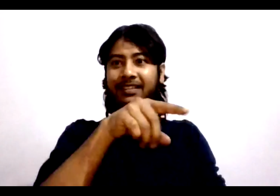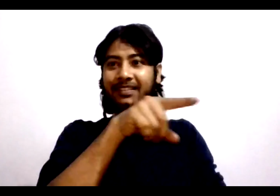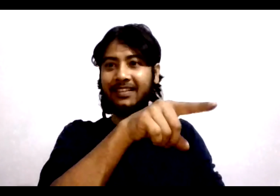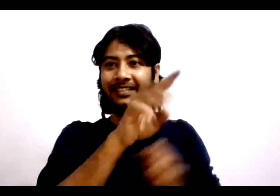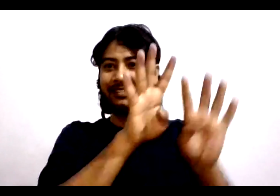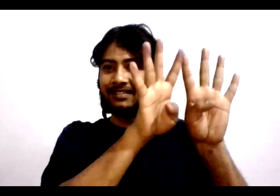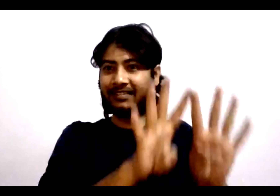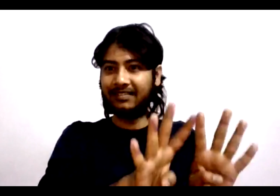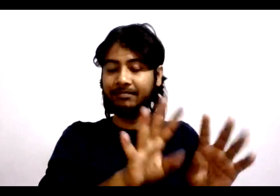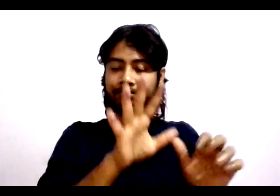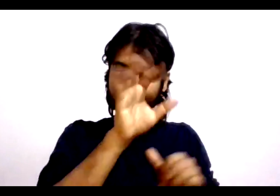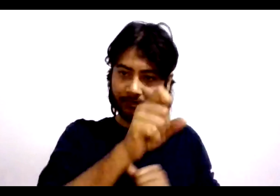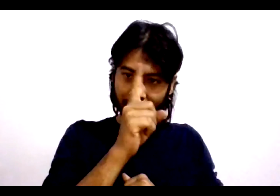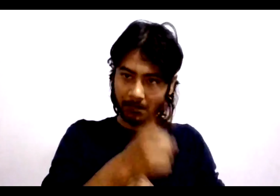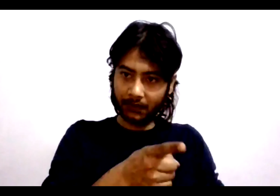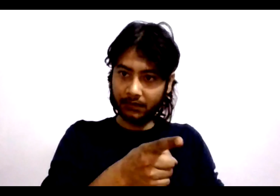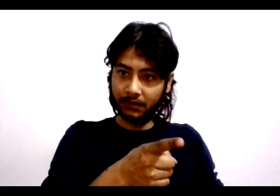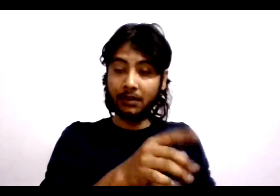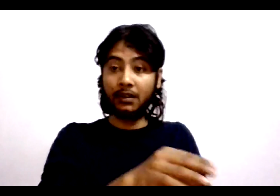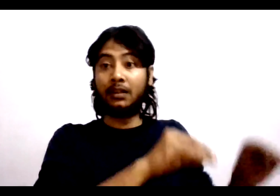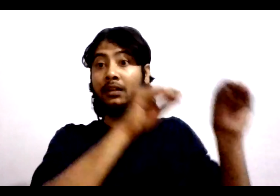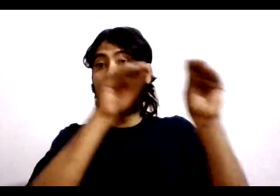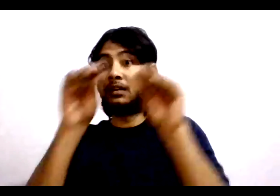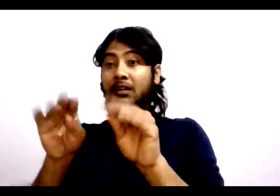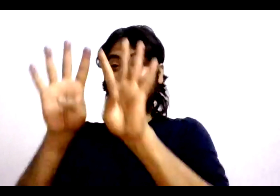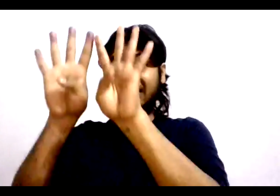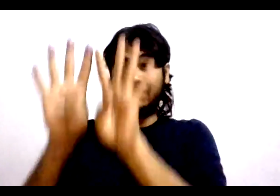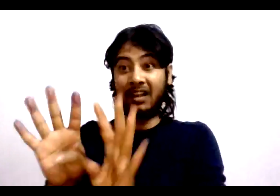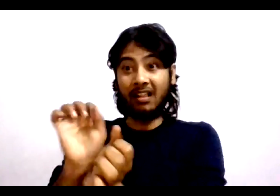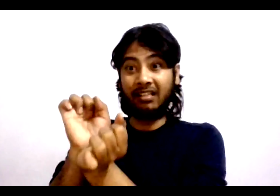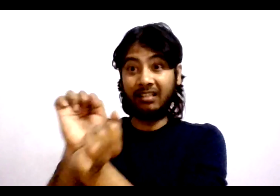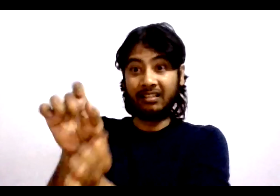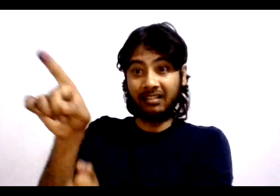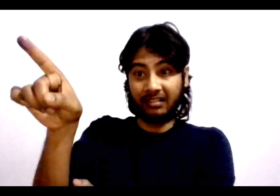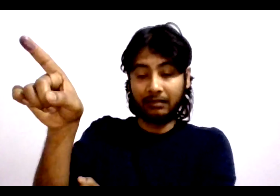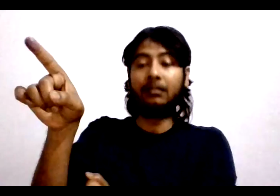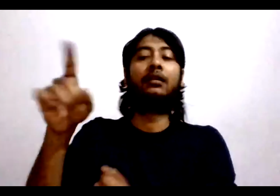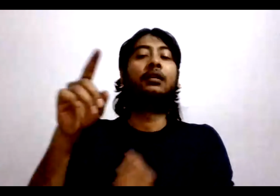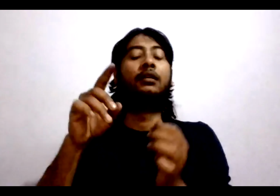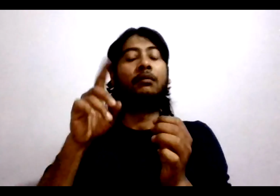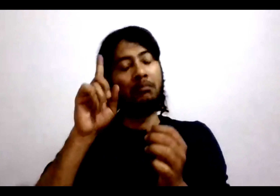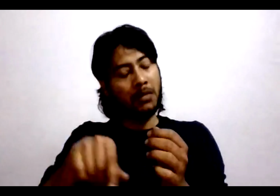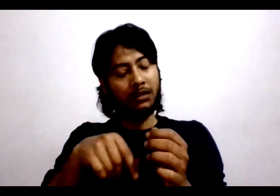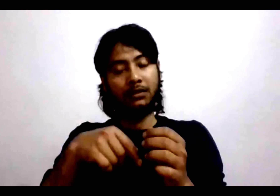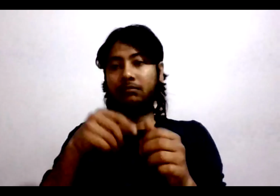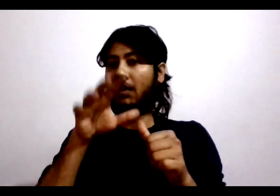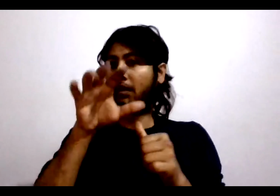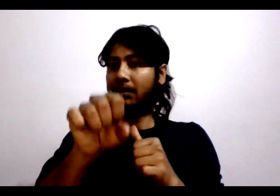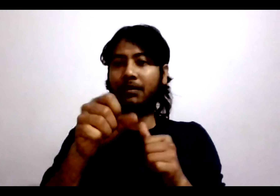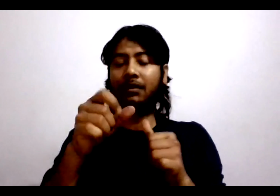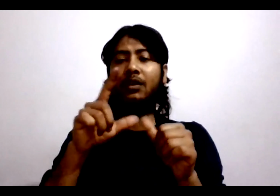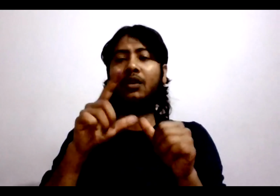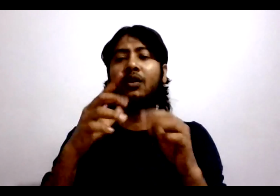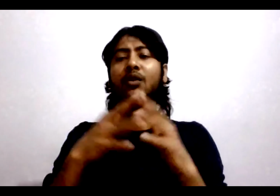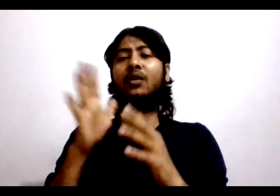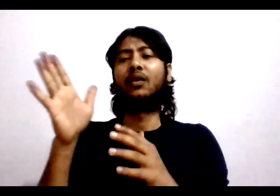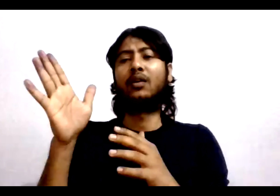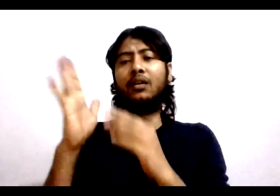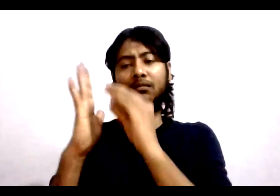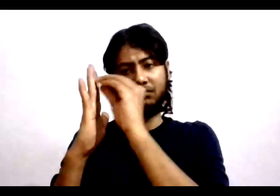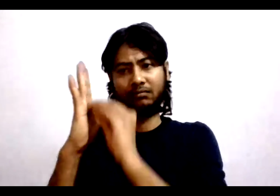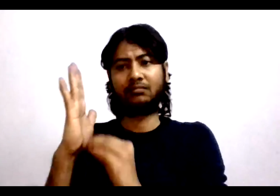reasonable accommodation that the law provides needs to be provided in terms of the law. So the law stands there,